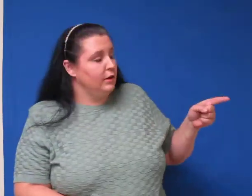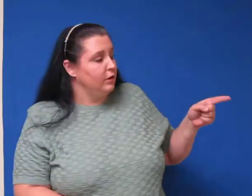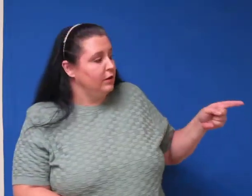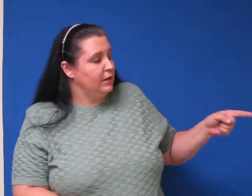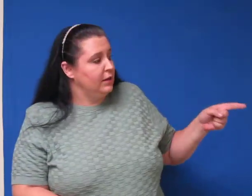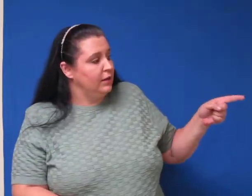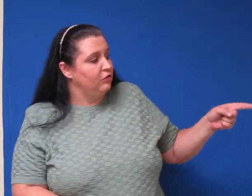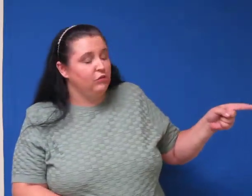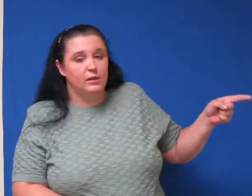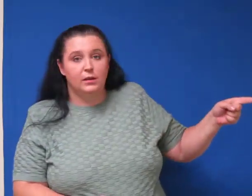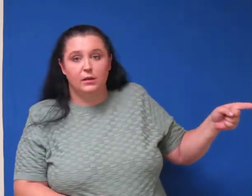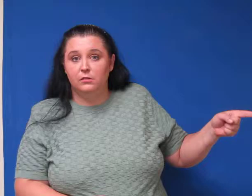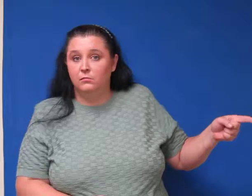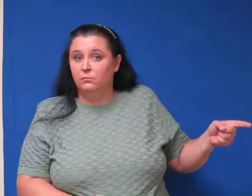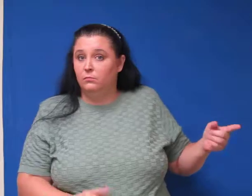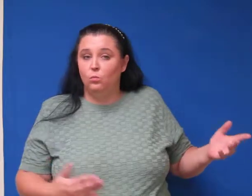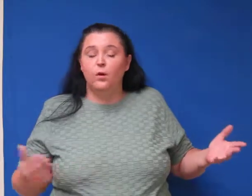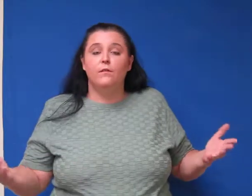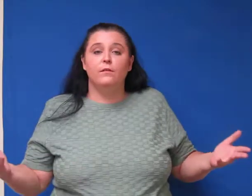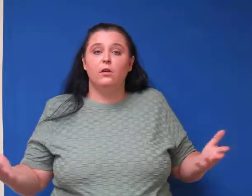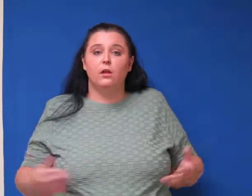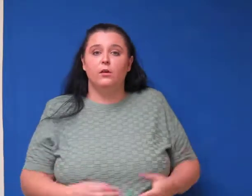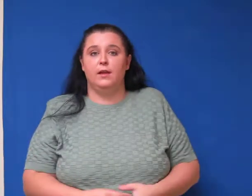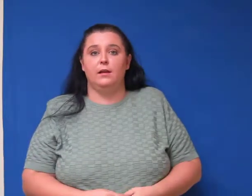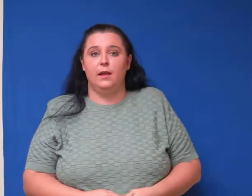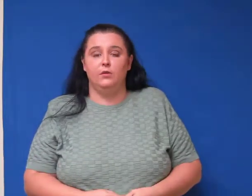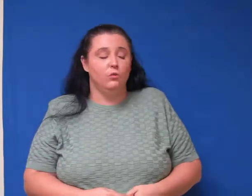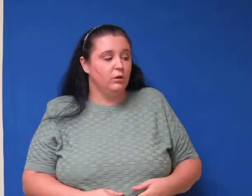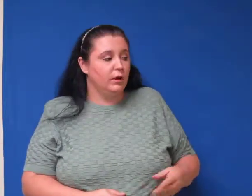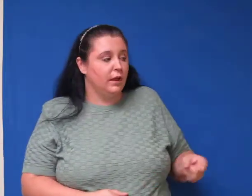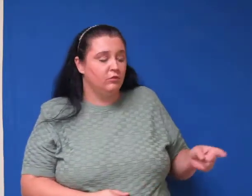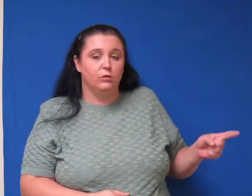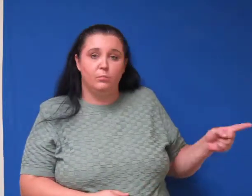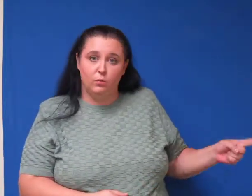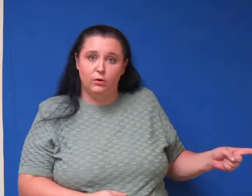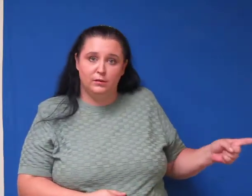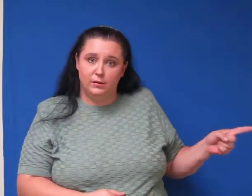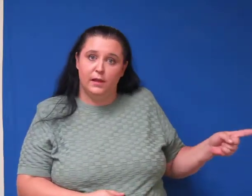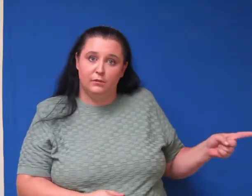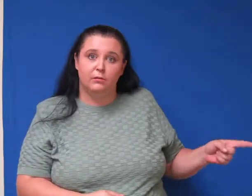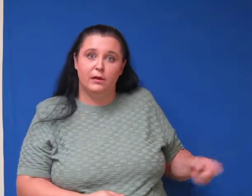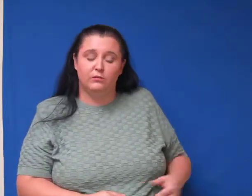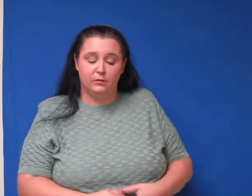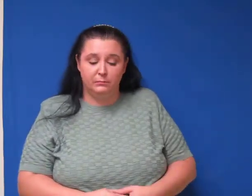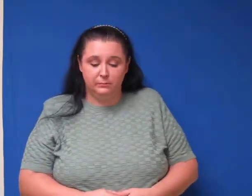here. He, she, it. Wherever they are located at, you're going to actually point in that direction.